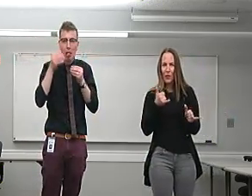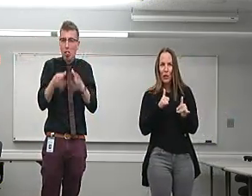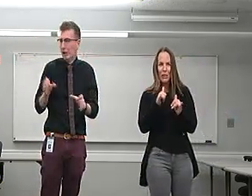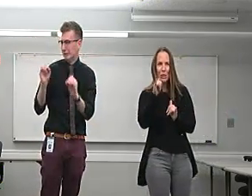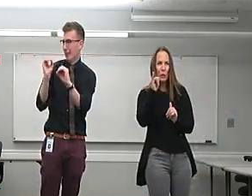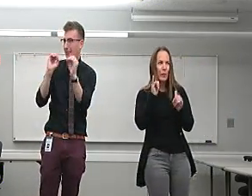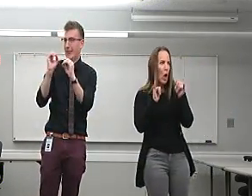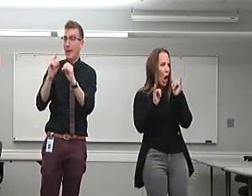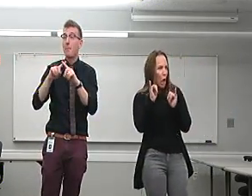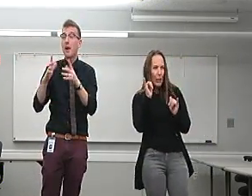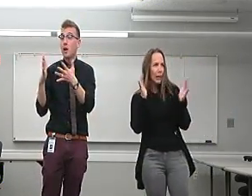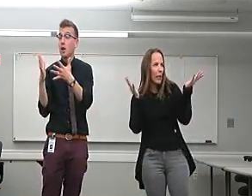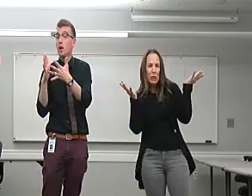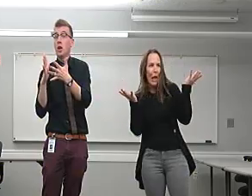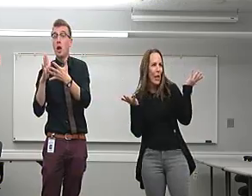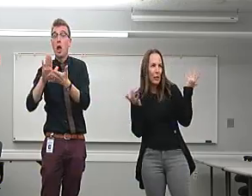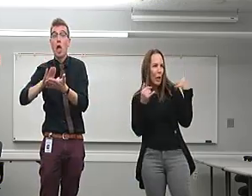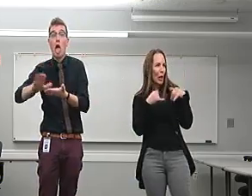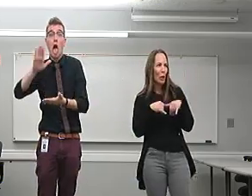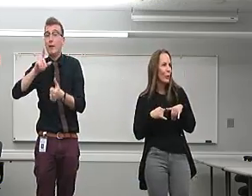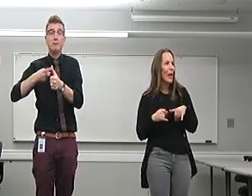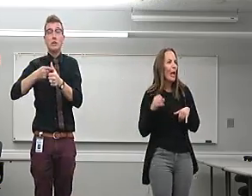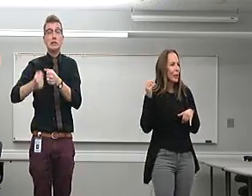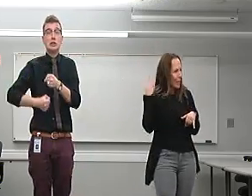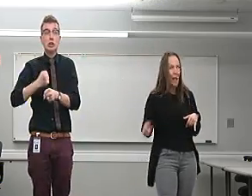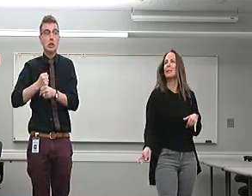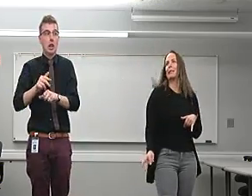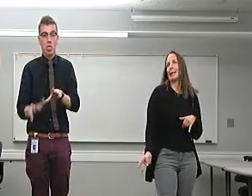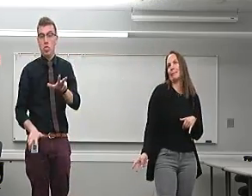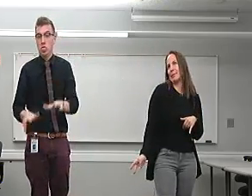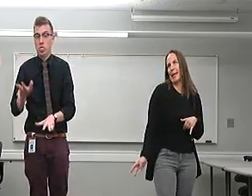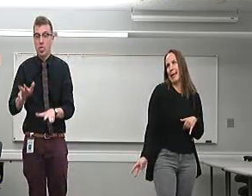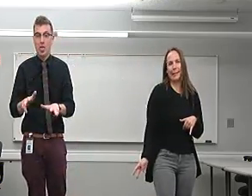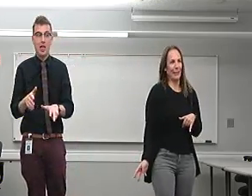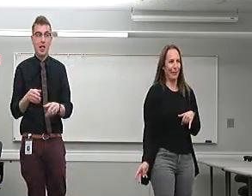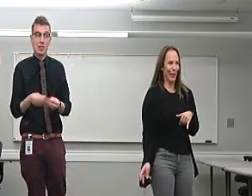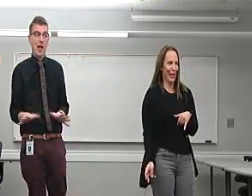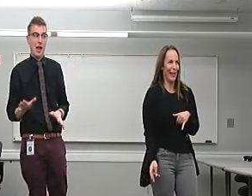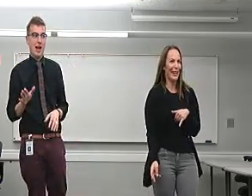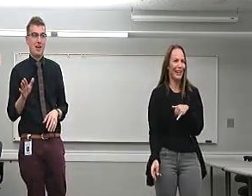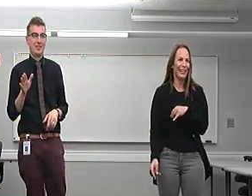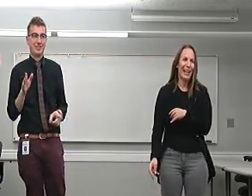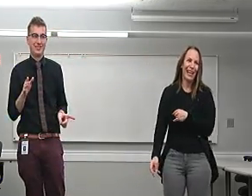year of college, I don't know, lost the implant, right?